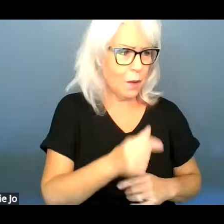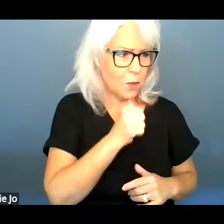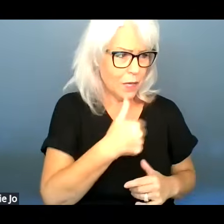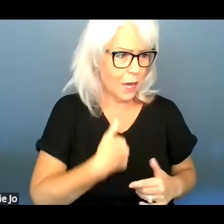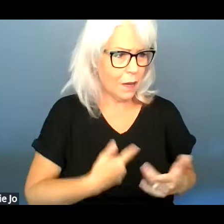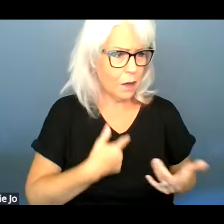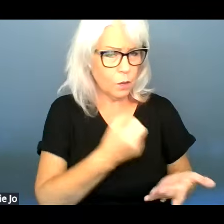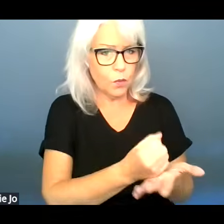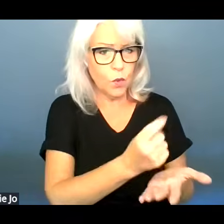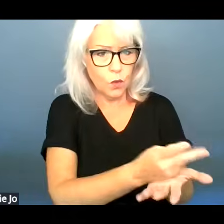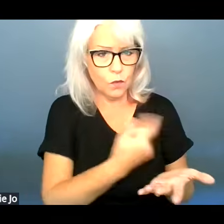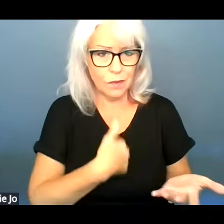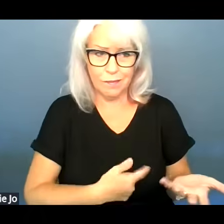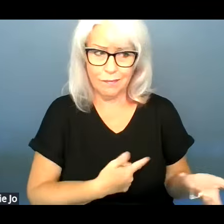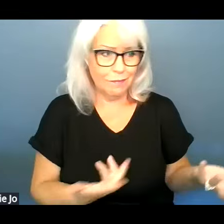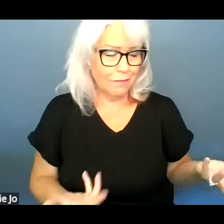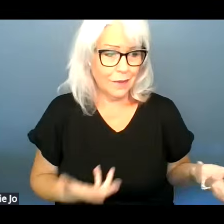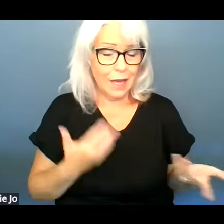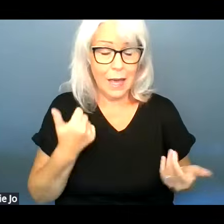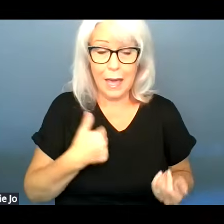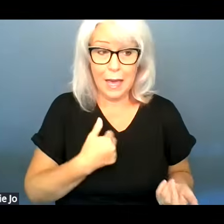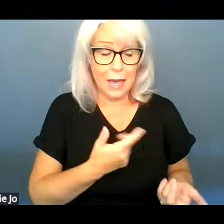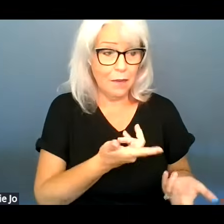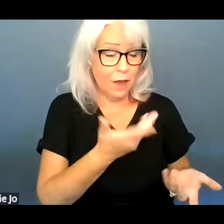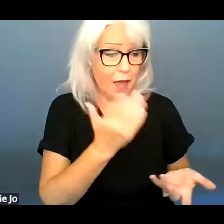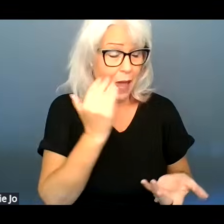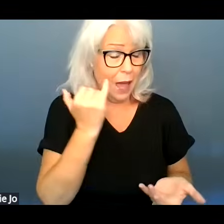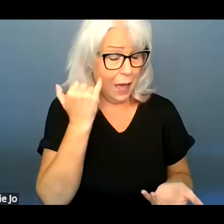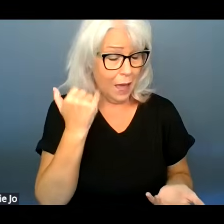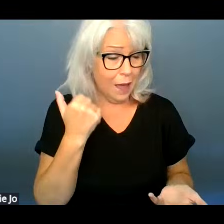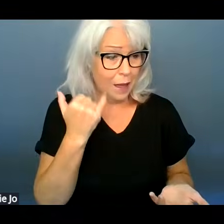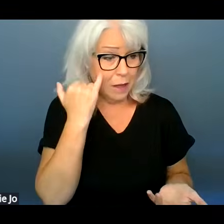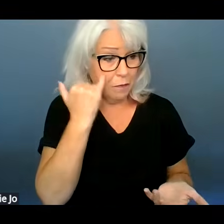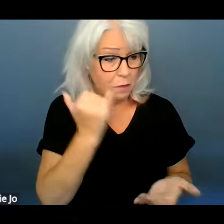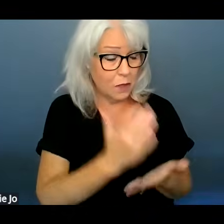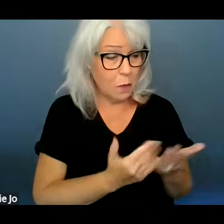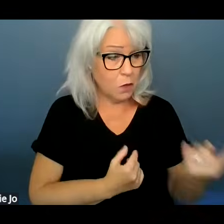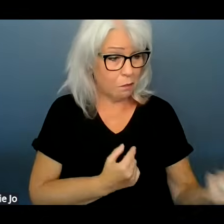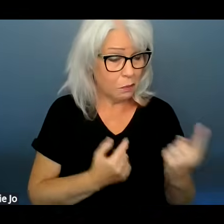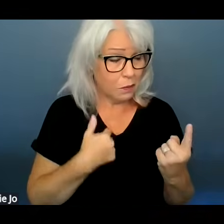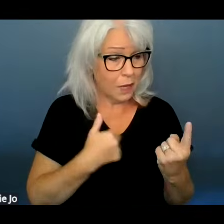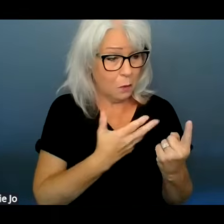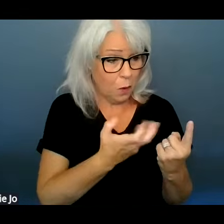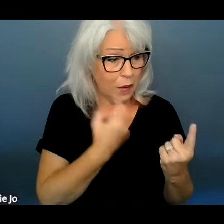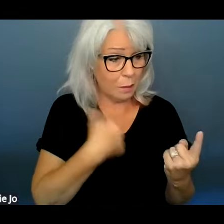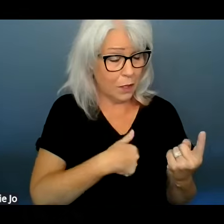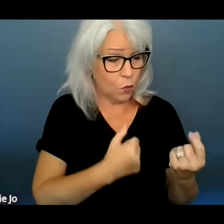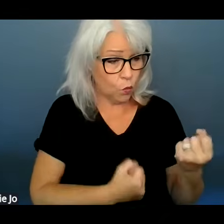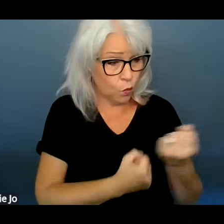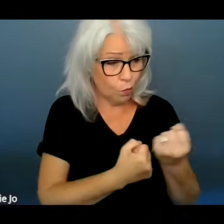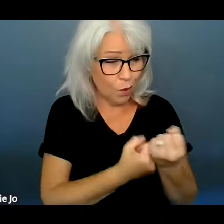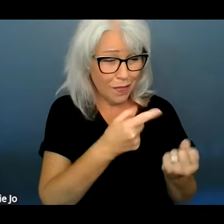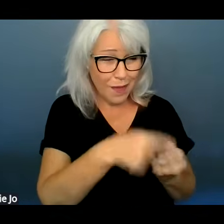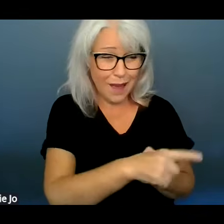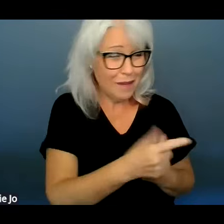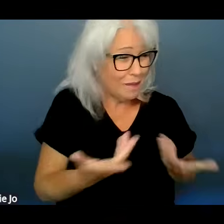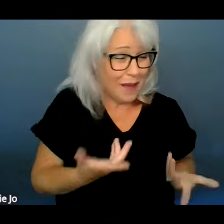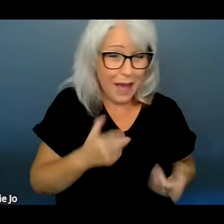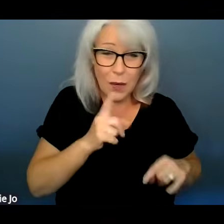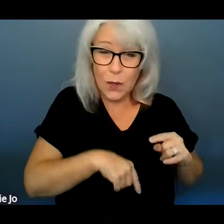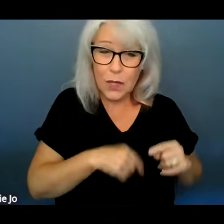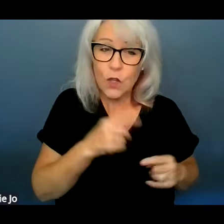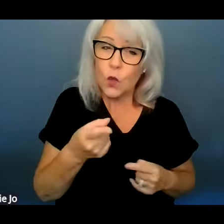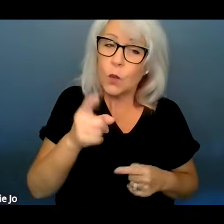had a client that came to me, asked me to defend it, I would not. Because I would tell that particular individual, you have to give a